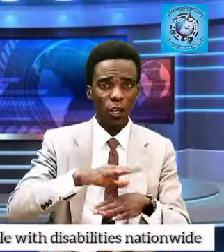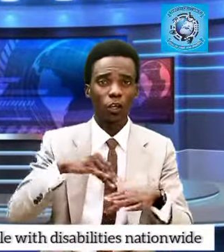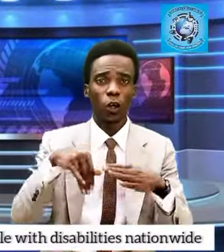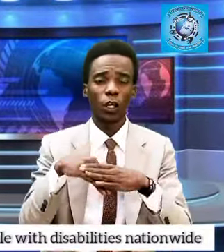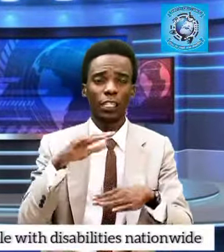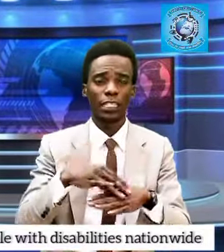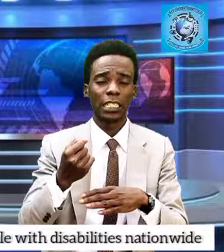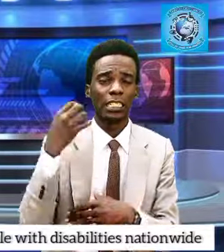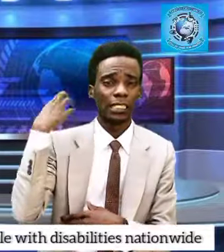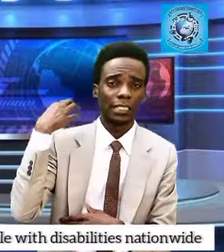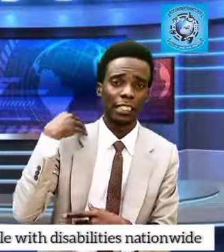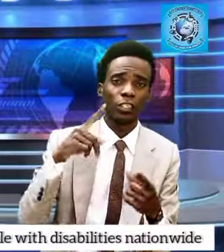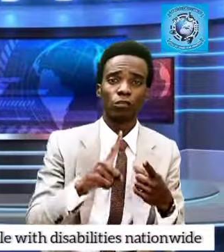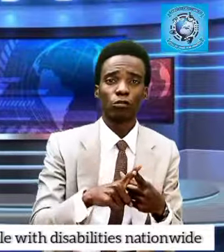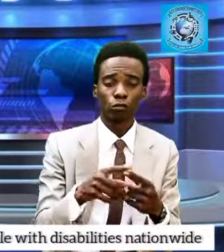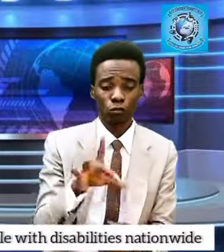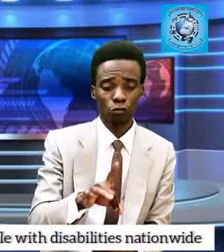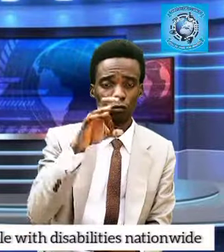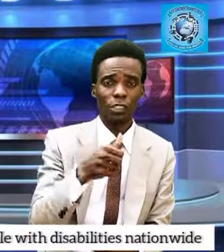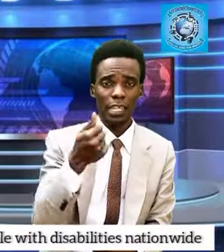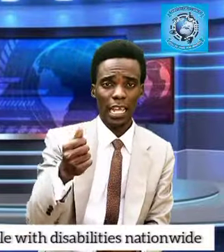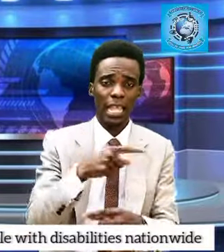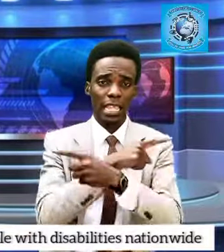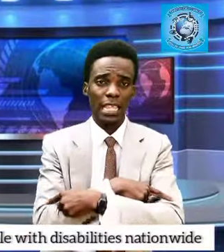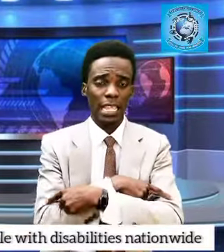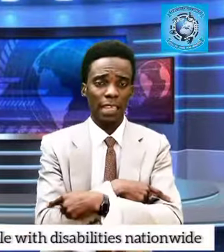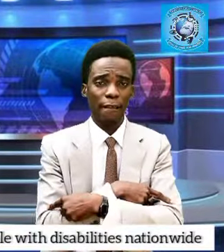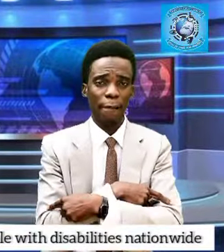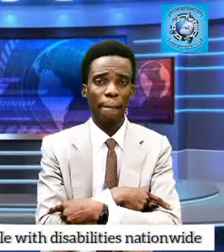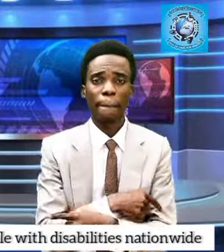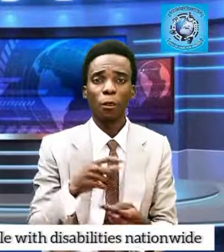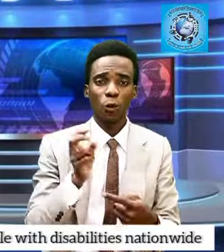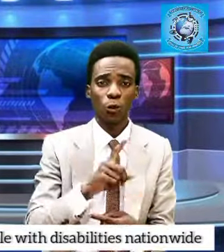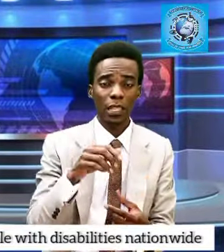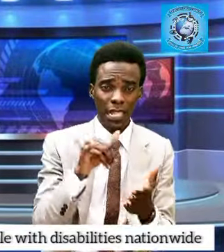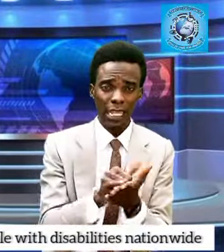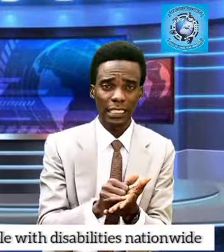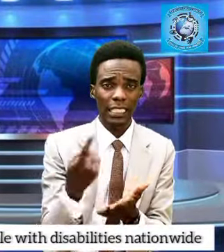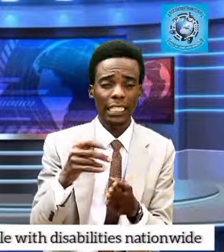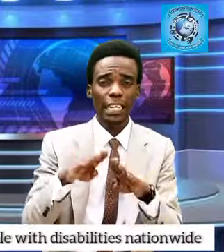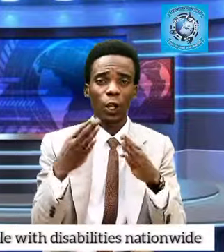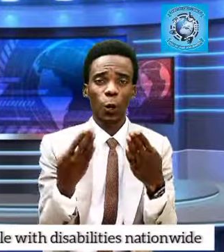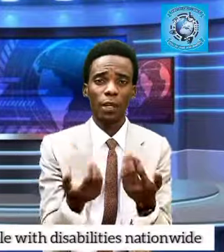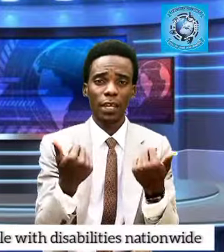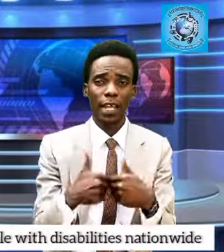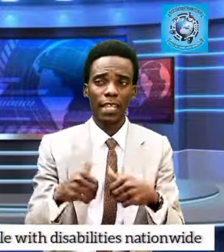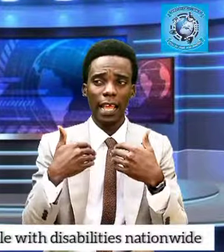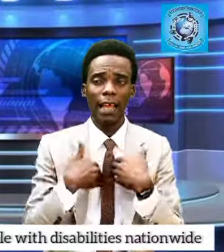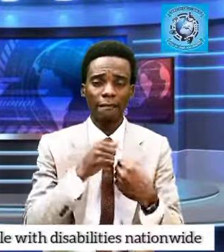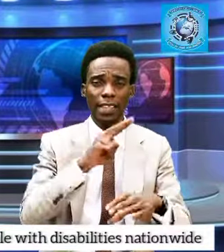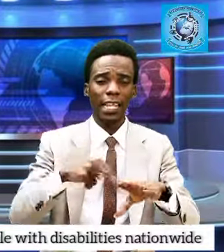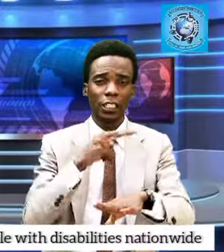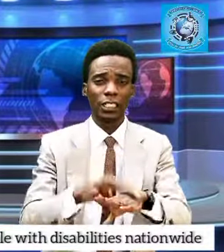the Sultan to choose a very convenient day where the Commission will have a national